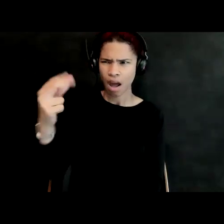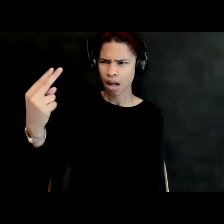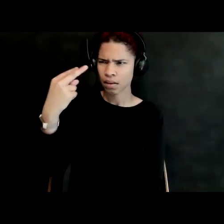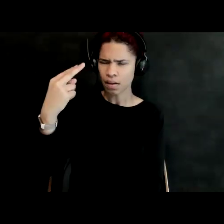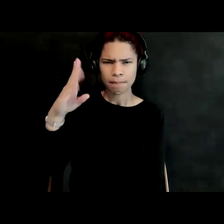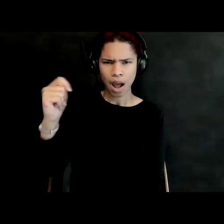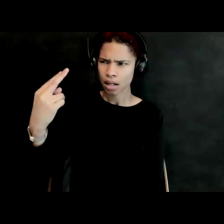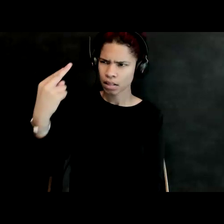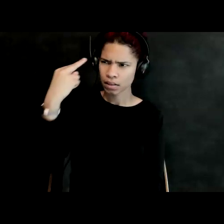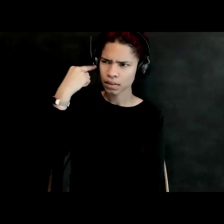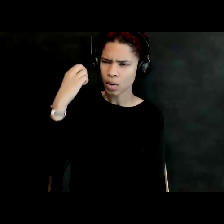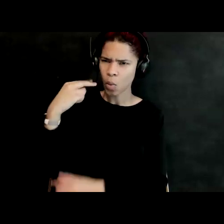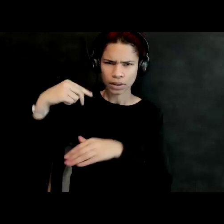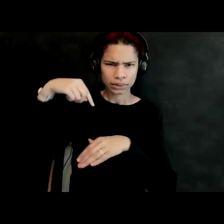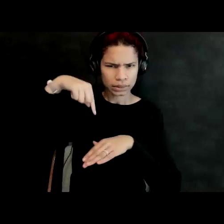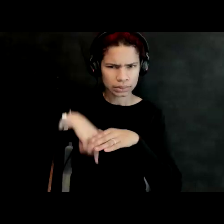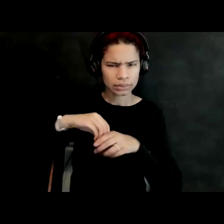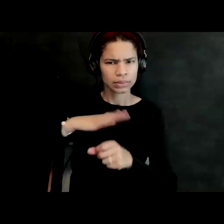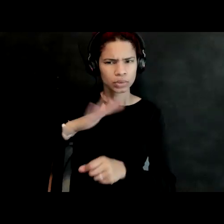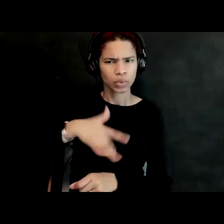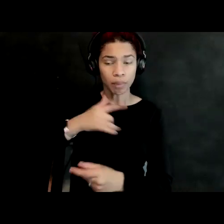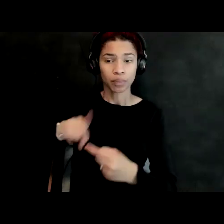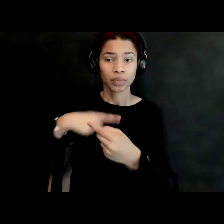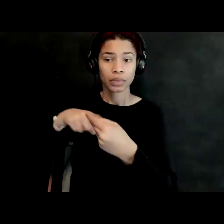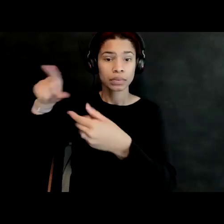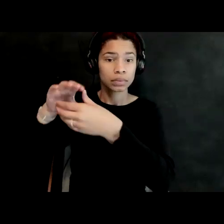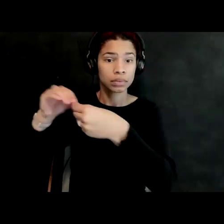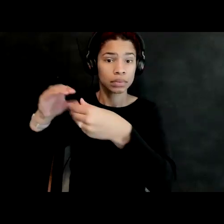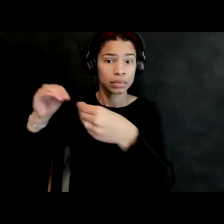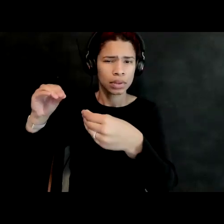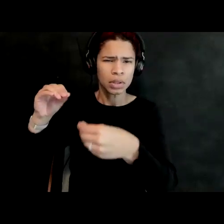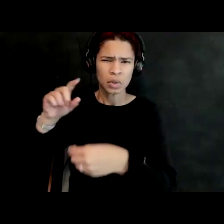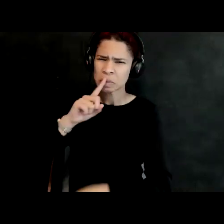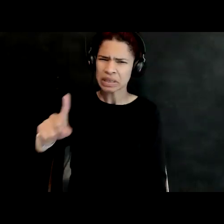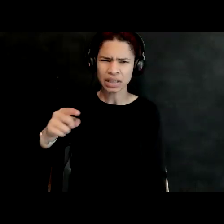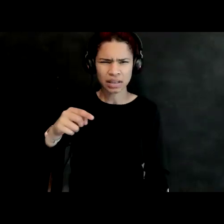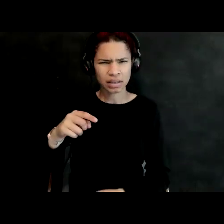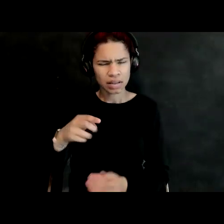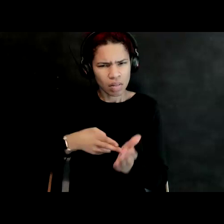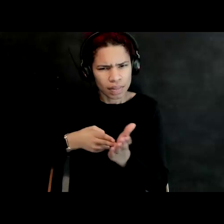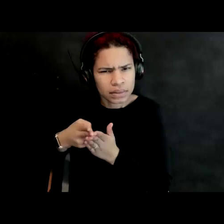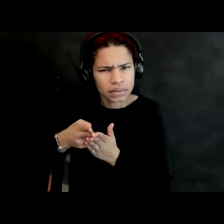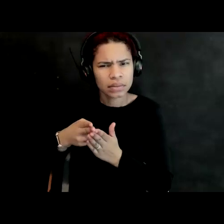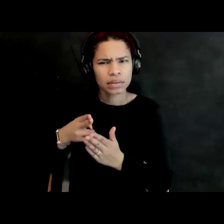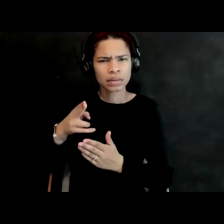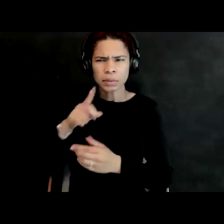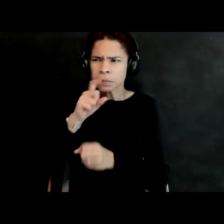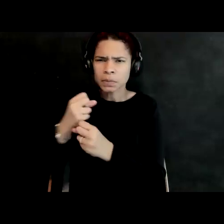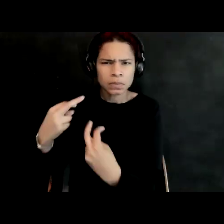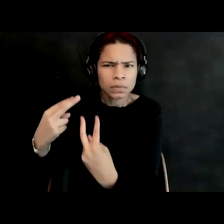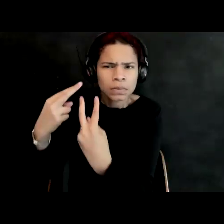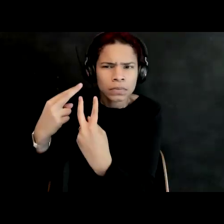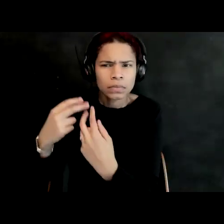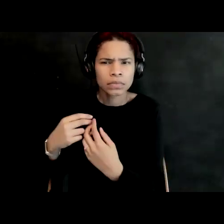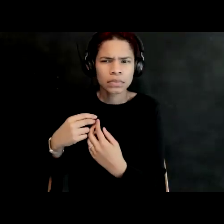me in a way. And when he spoke, it was with such sincerity, such genuine admiration. He